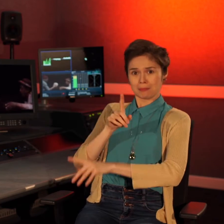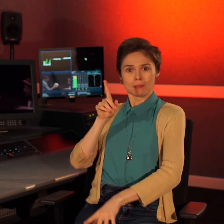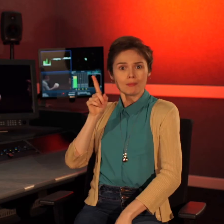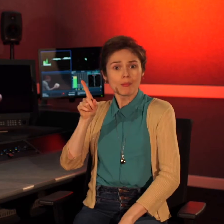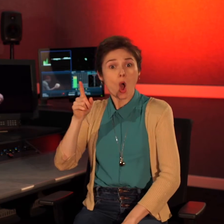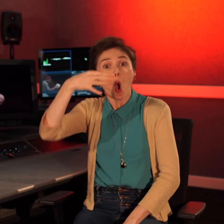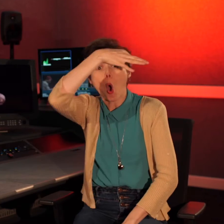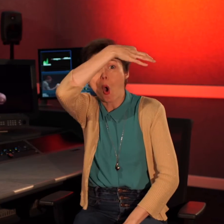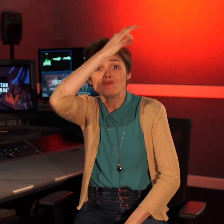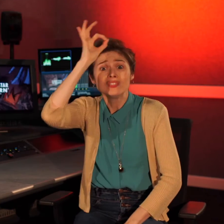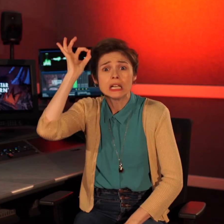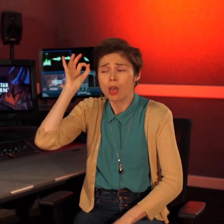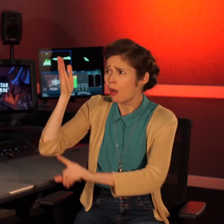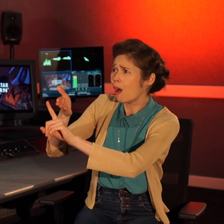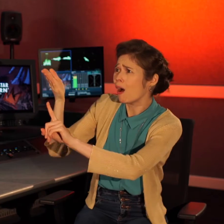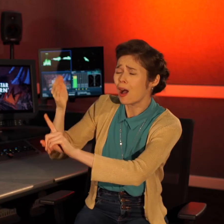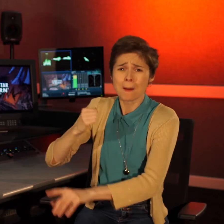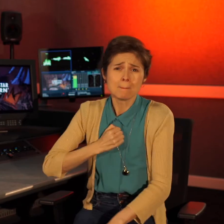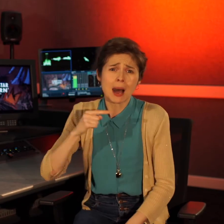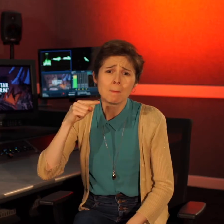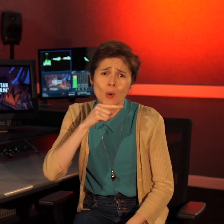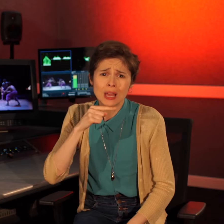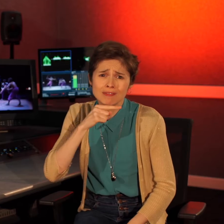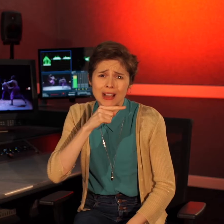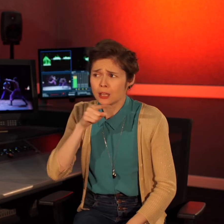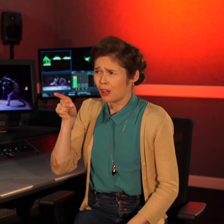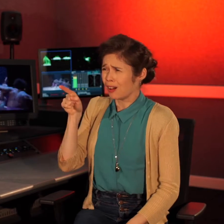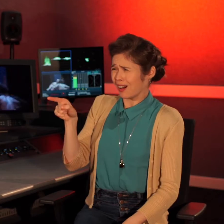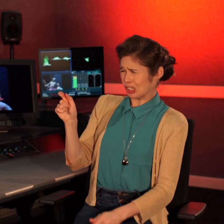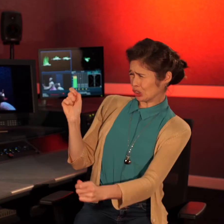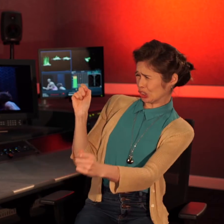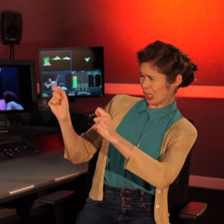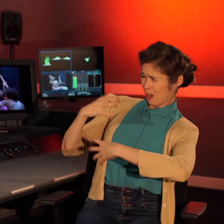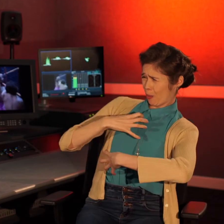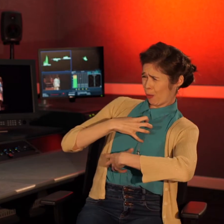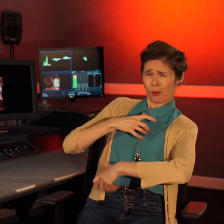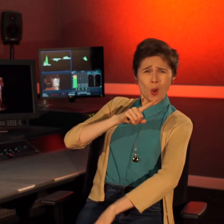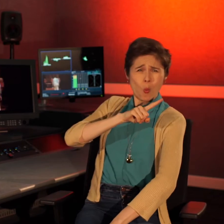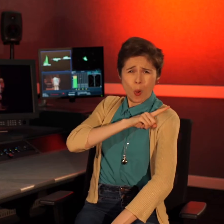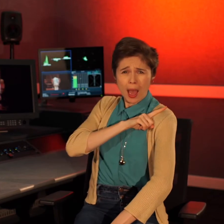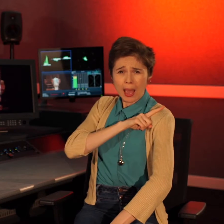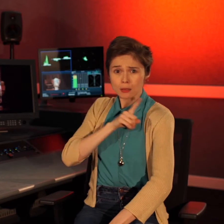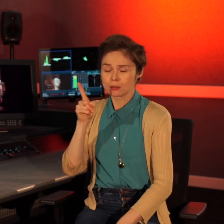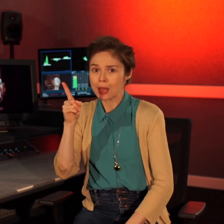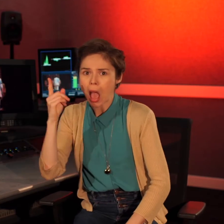Ophelia, Hamlet's girlfriend, is also very confused about the way that Hamlet is behaving.